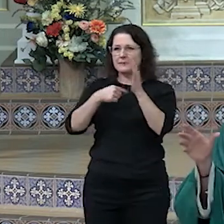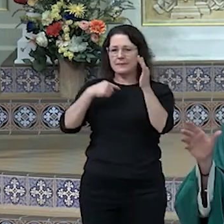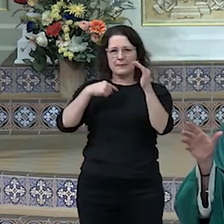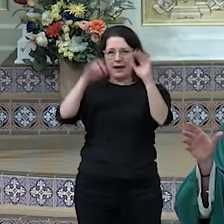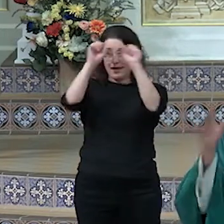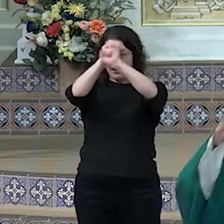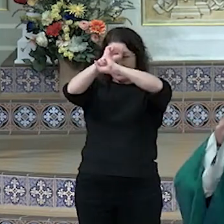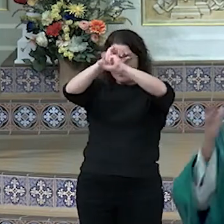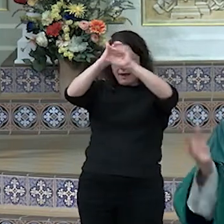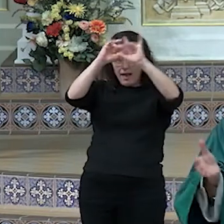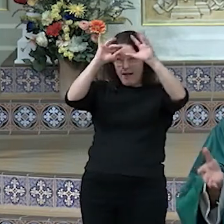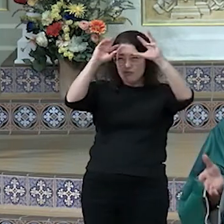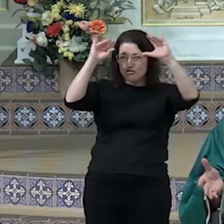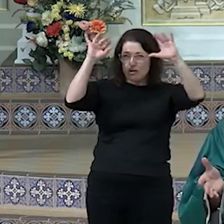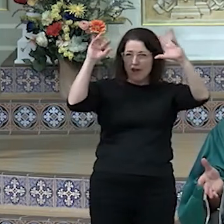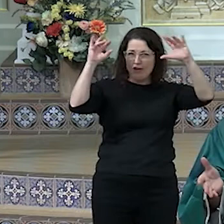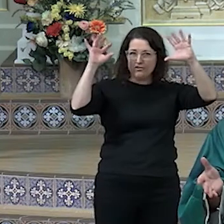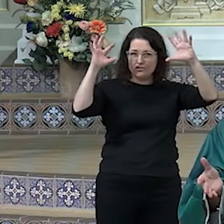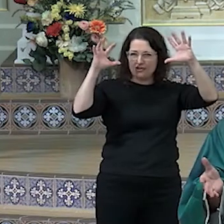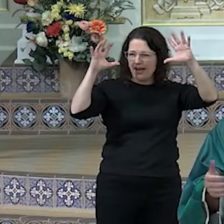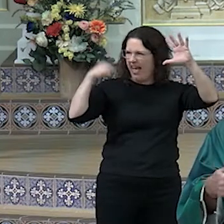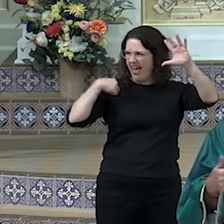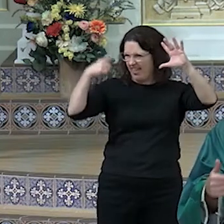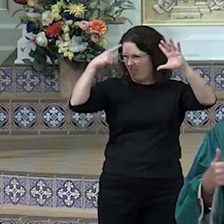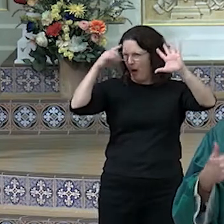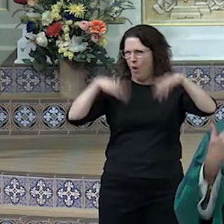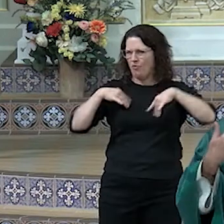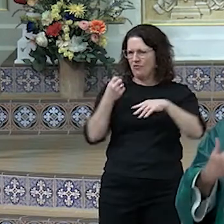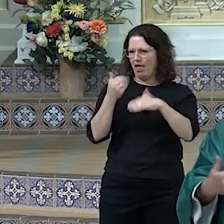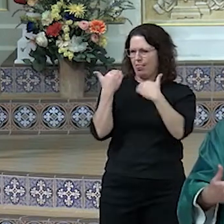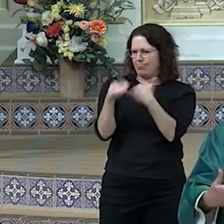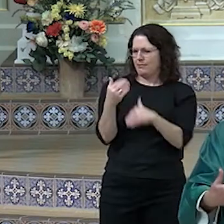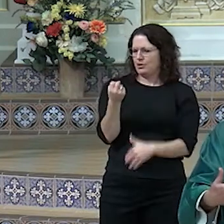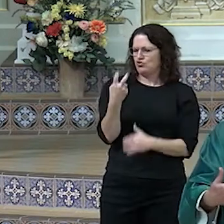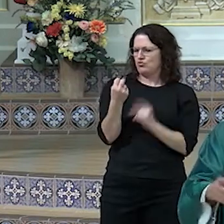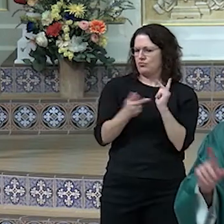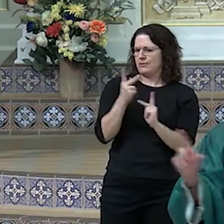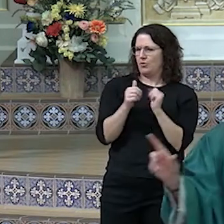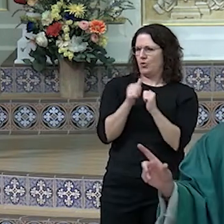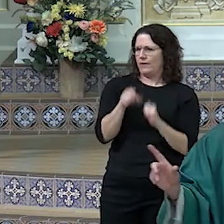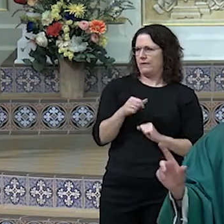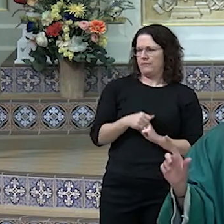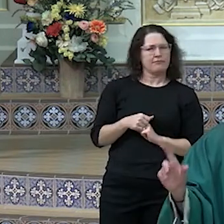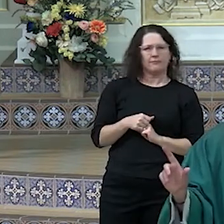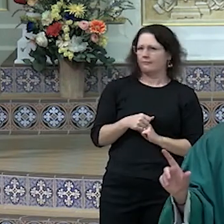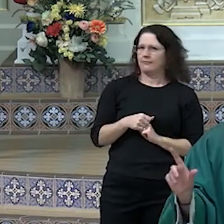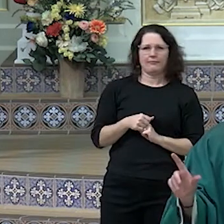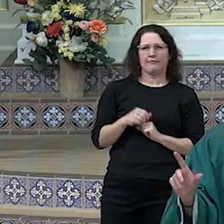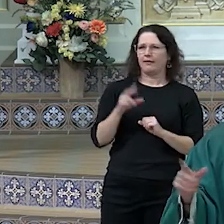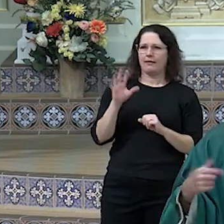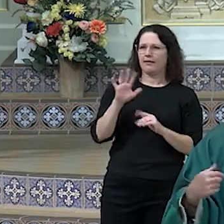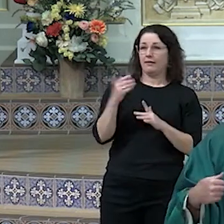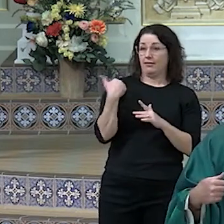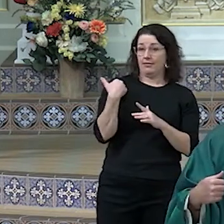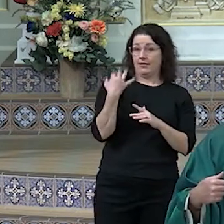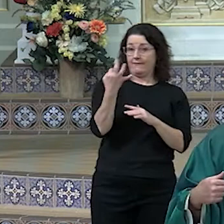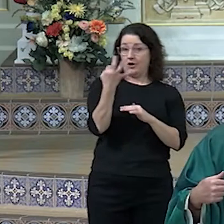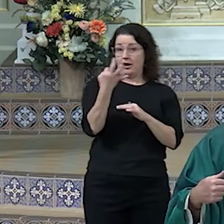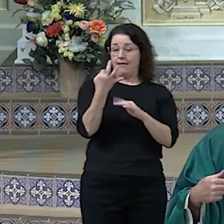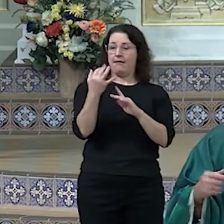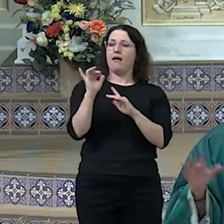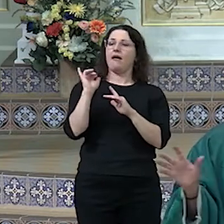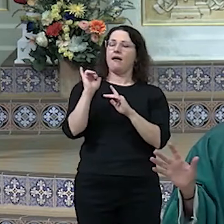imagination, I kind of keep it at the 12 that are with him, right? But we were reminded on